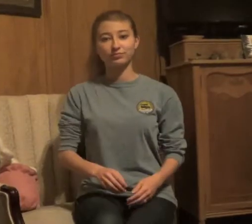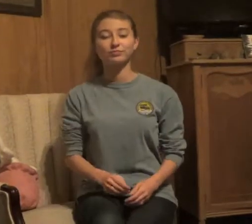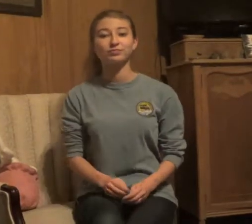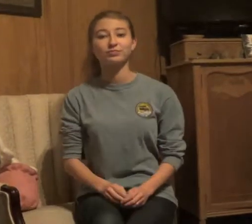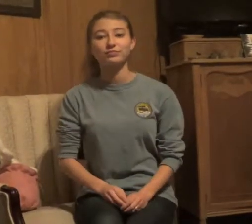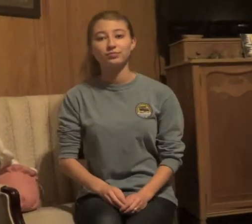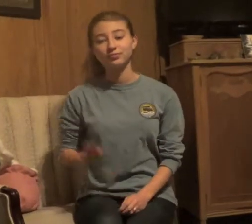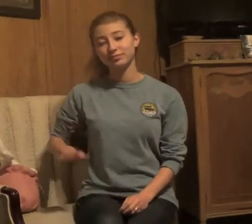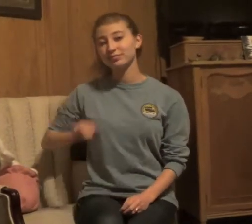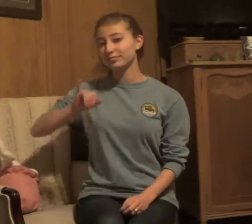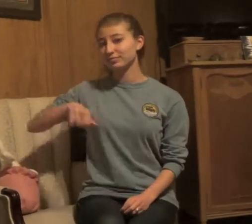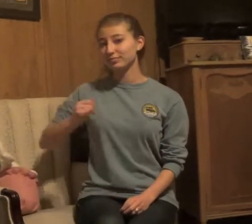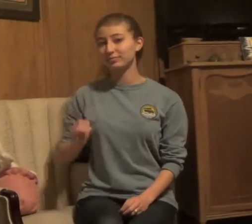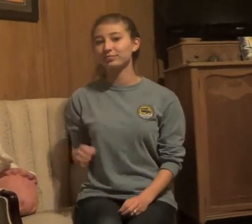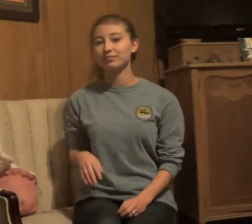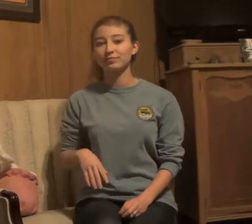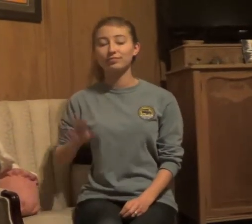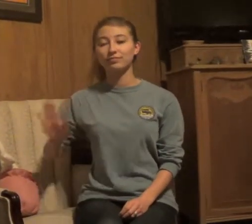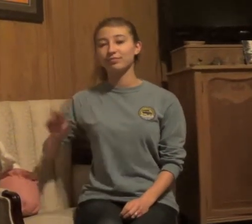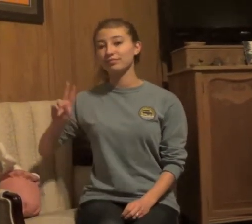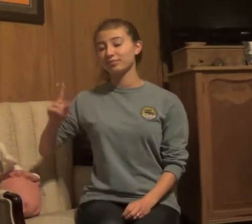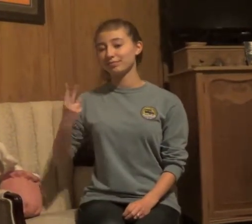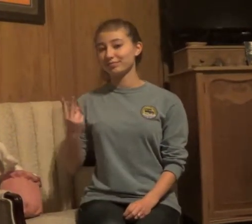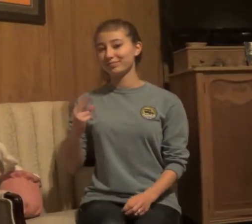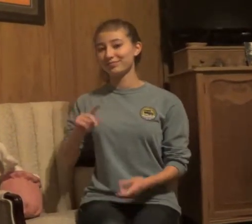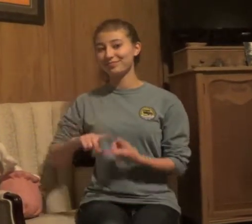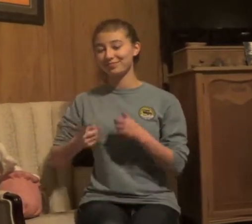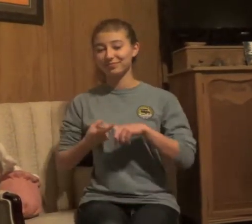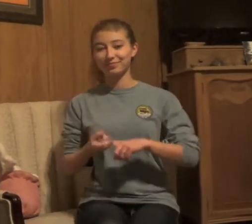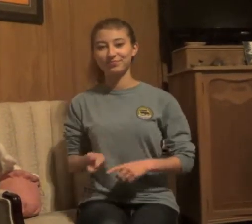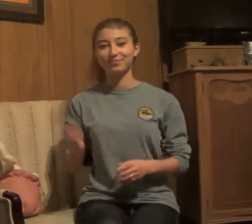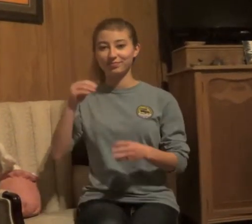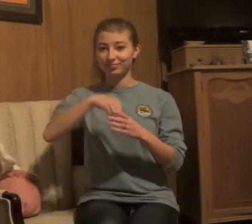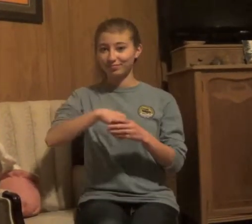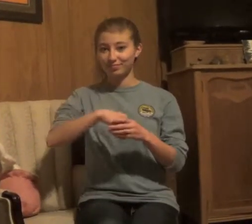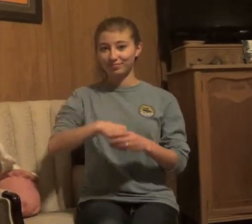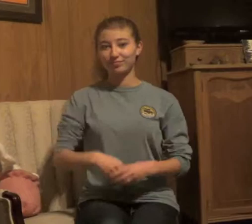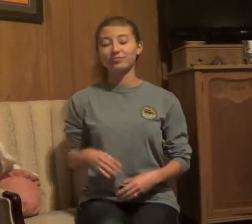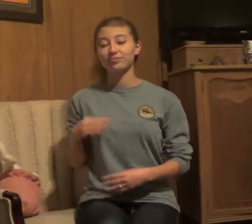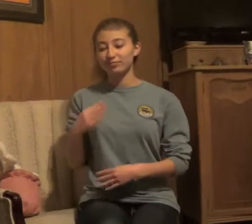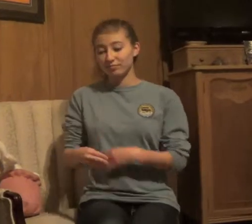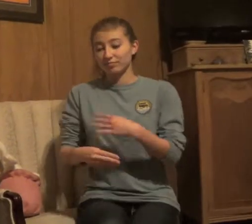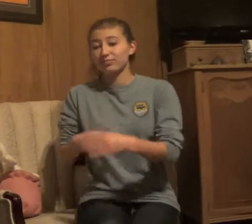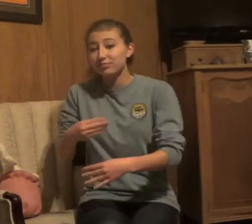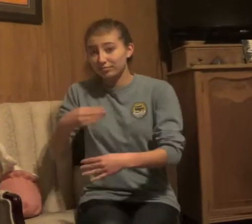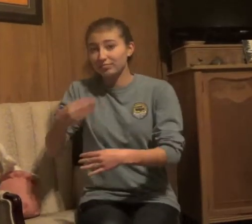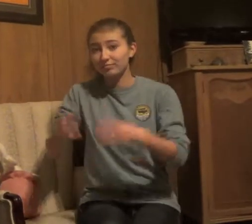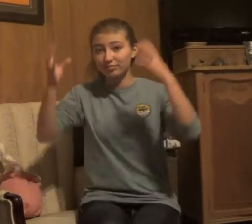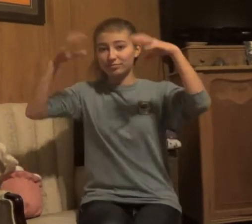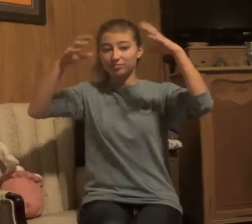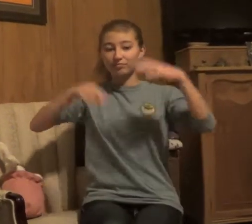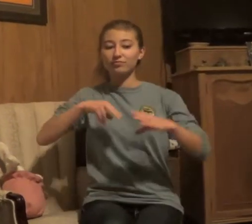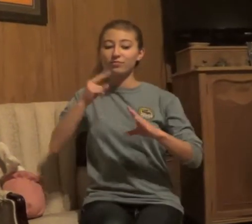Little Johnny and his two friends got inside, and it kept raining even as they went to bed.